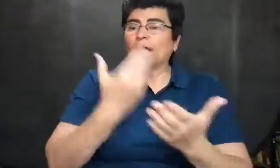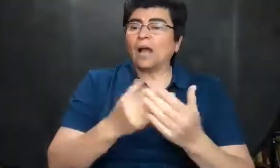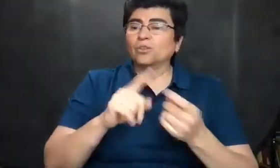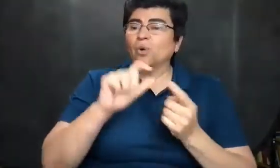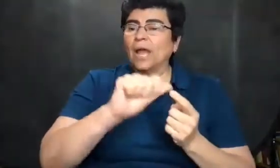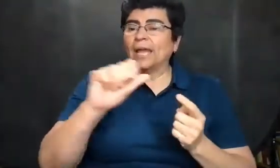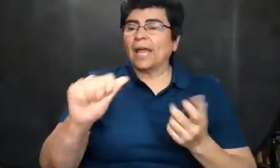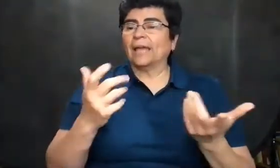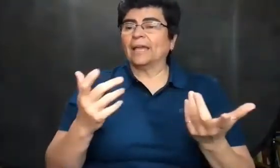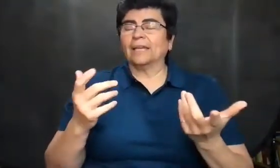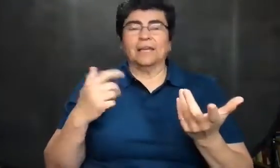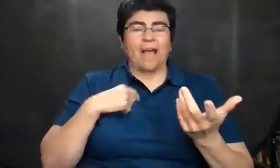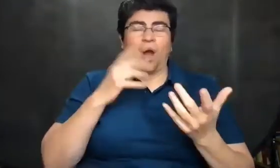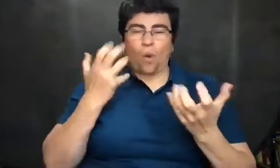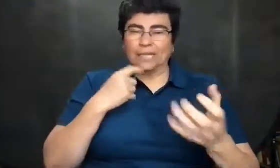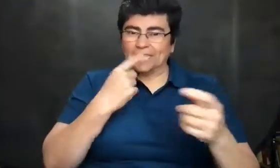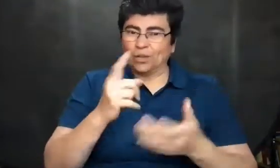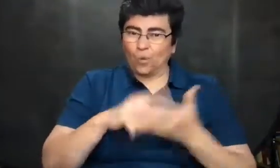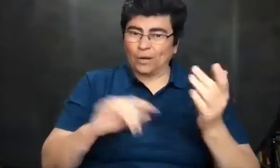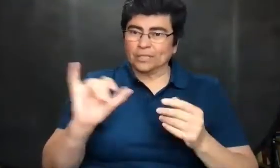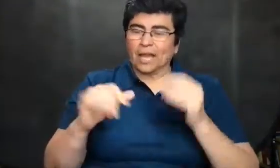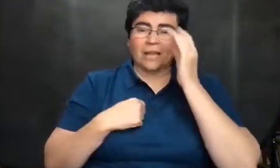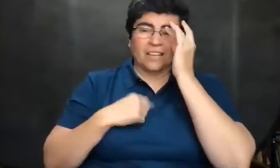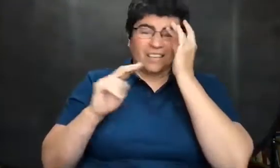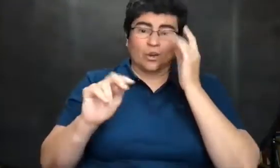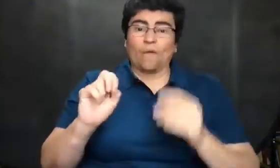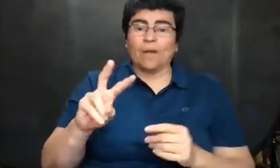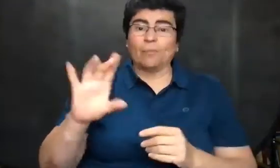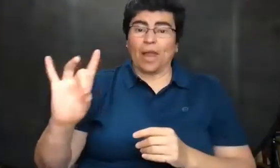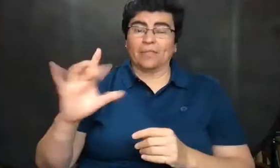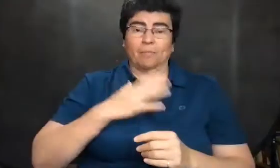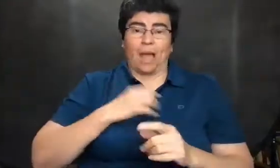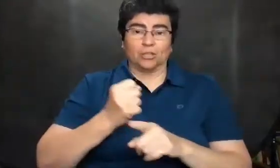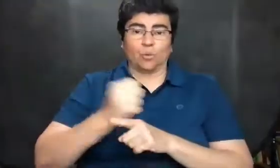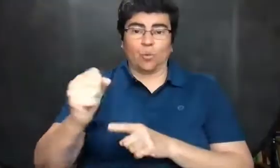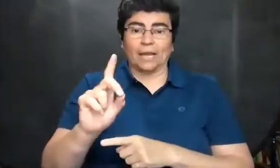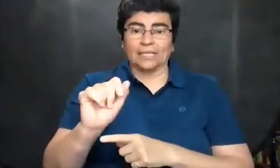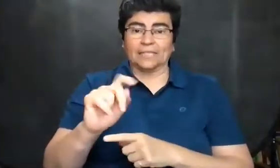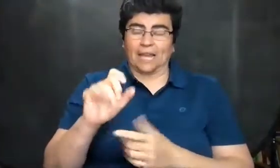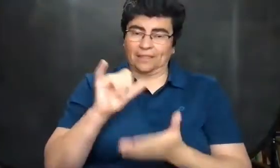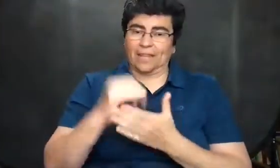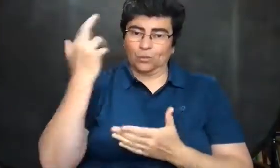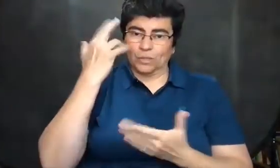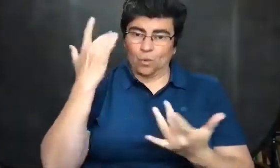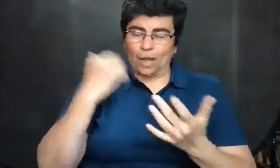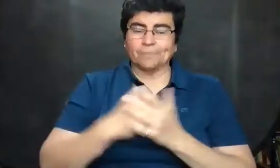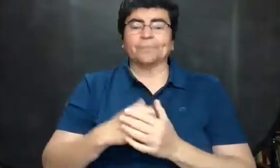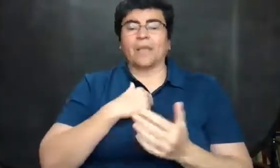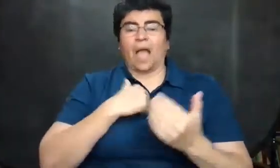tell you what it was like. I consider November 8th to be my sobriety date. And this is why. I had my last drink of alcohol on